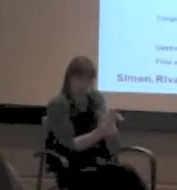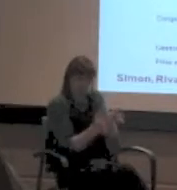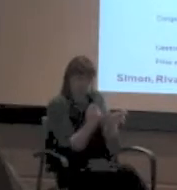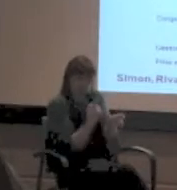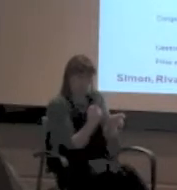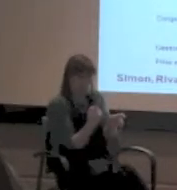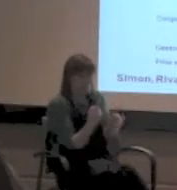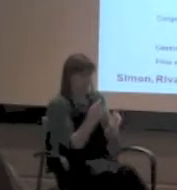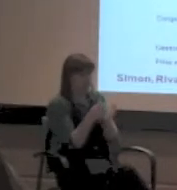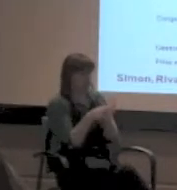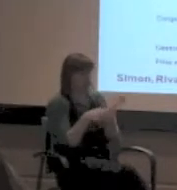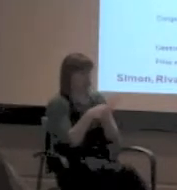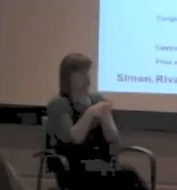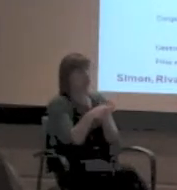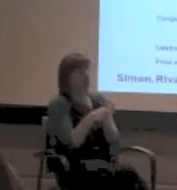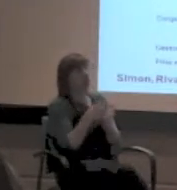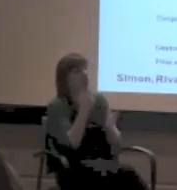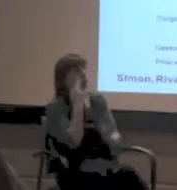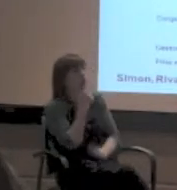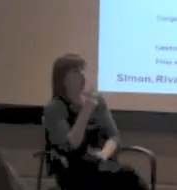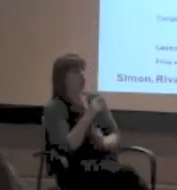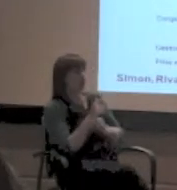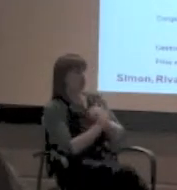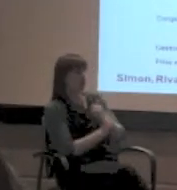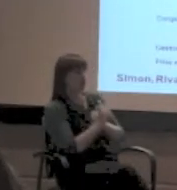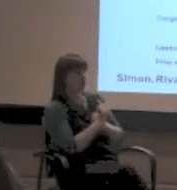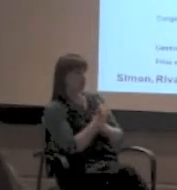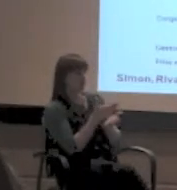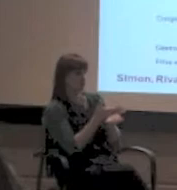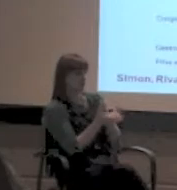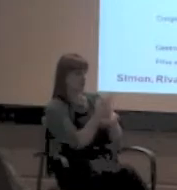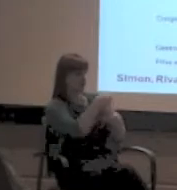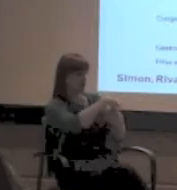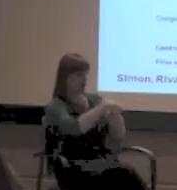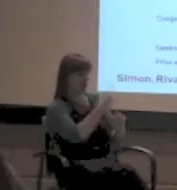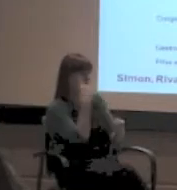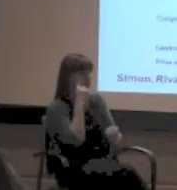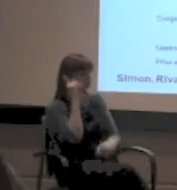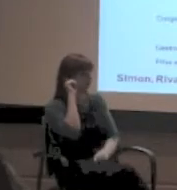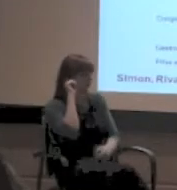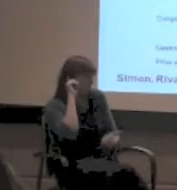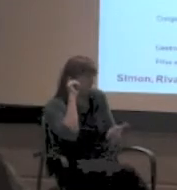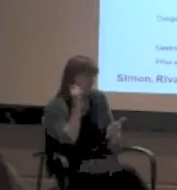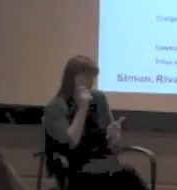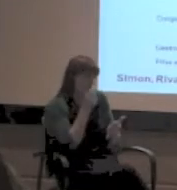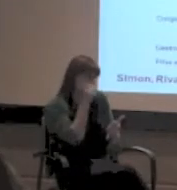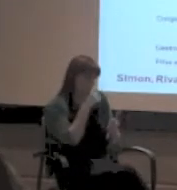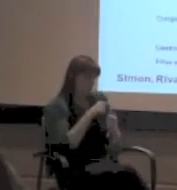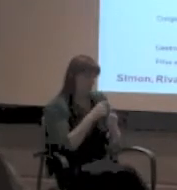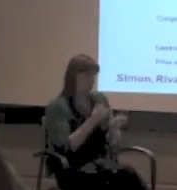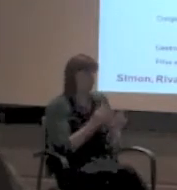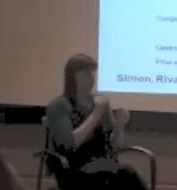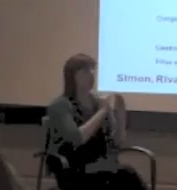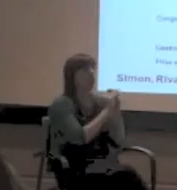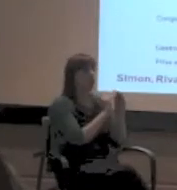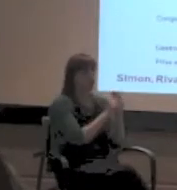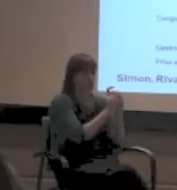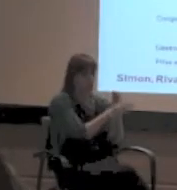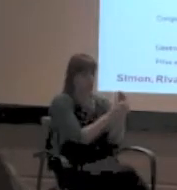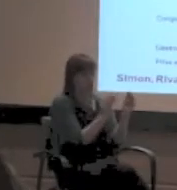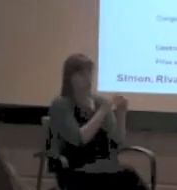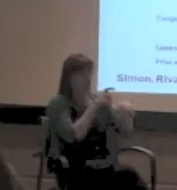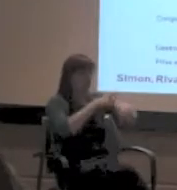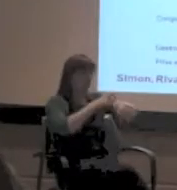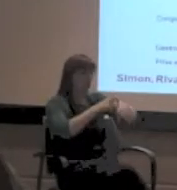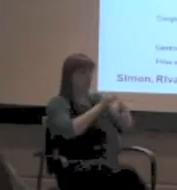the journals. And we looked at what are the risk factors for shunt infection. Not surprising, it's the amount of revisions you have. The more times